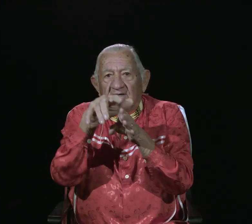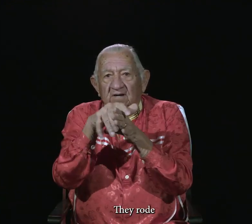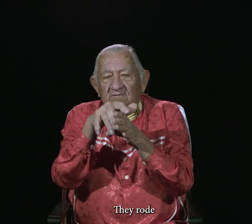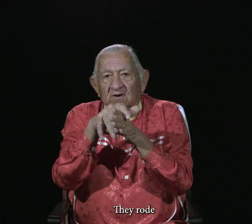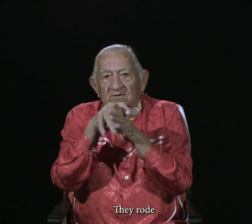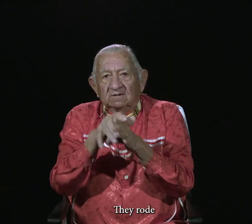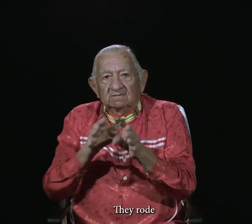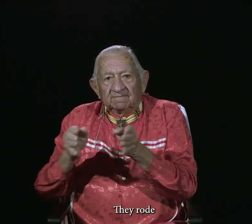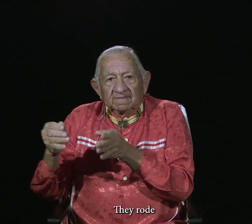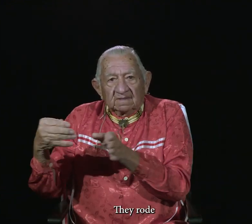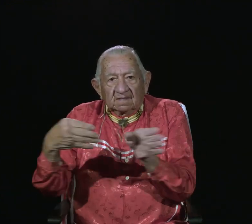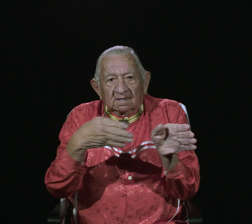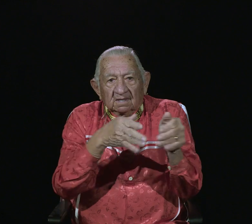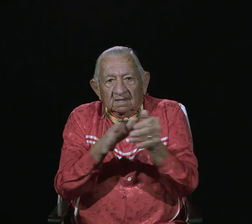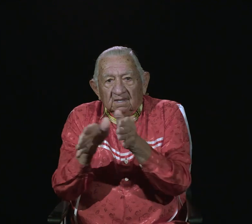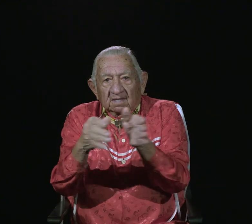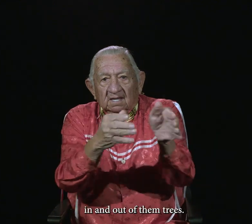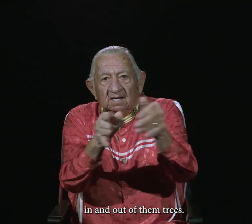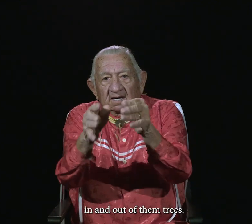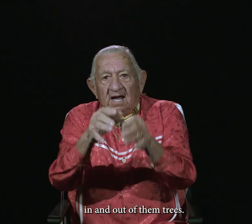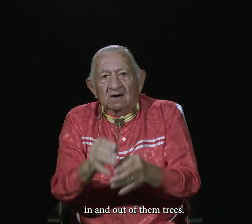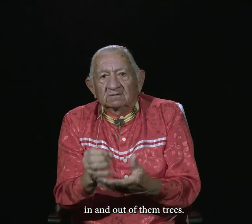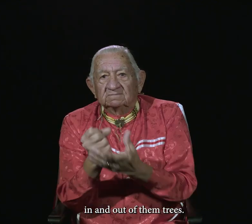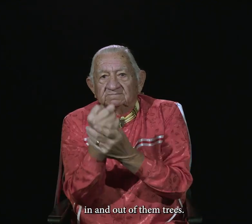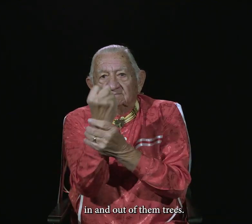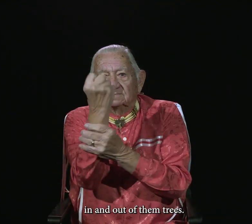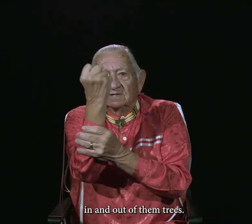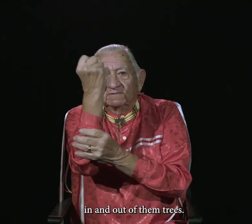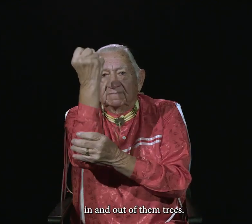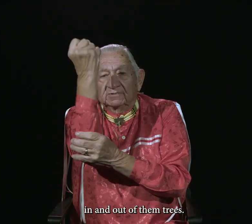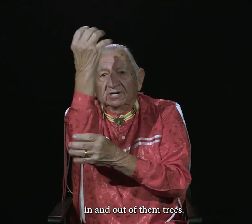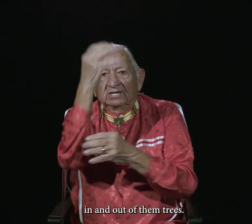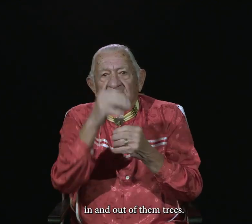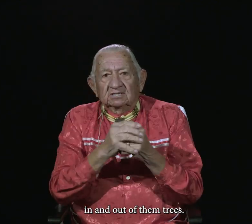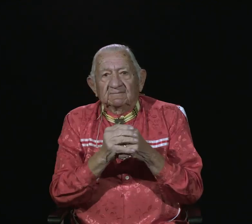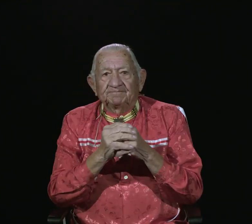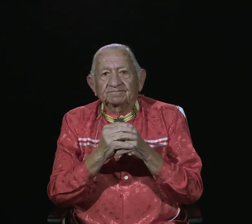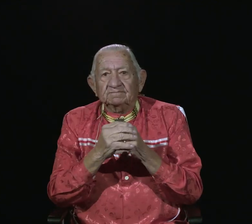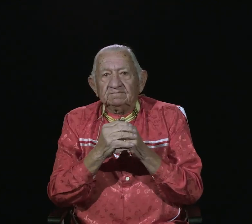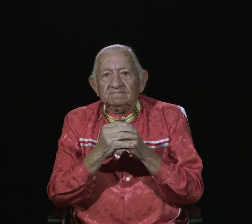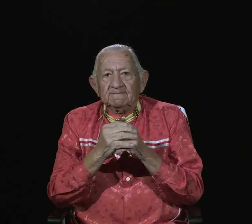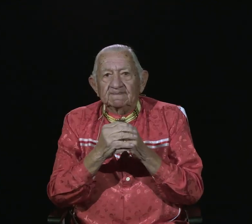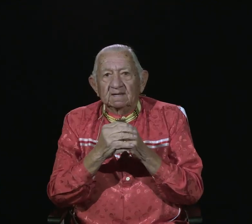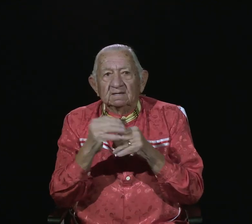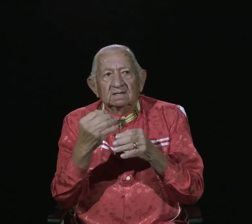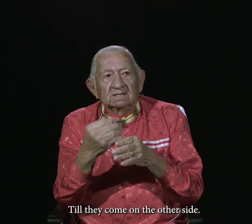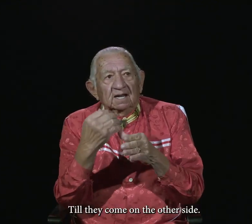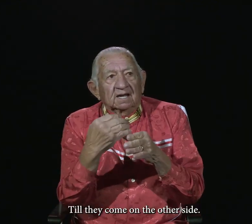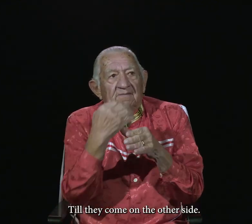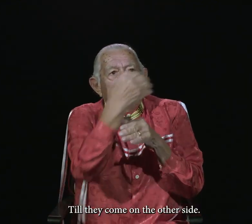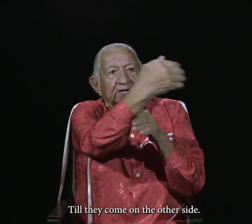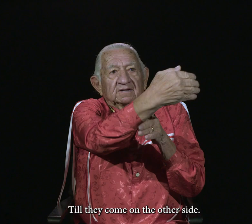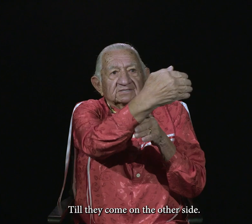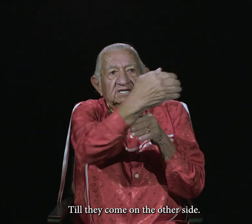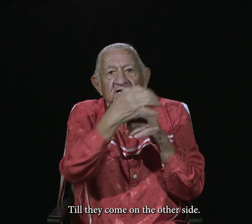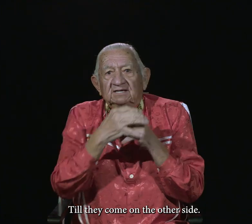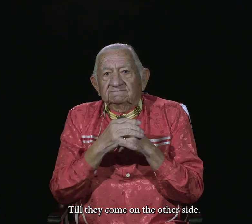They rode in and out of them trees till they come on the other side.